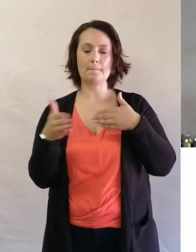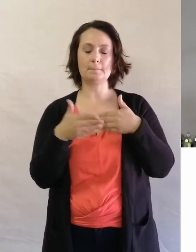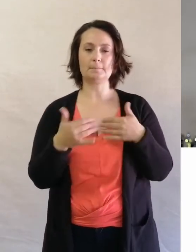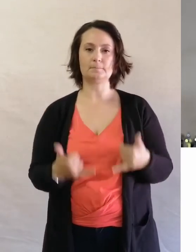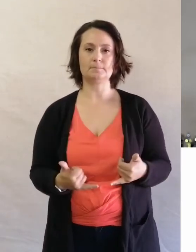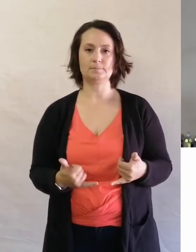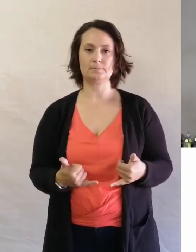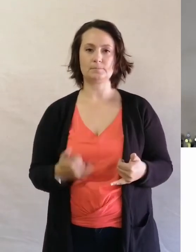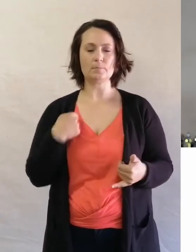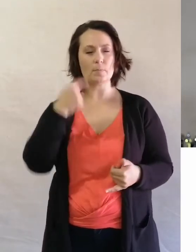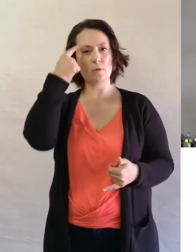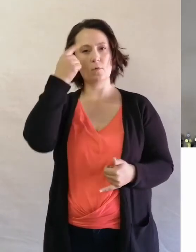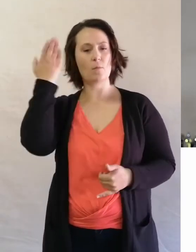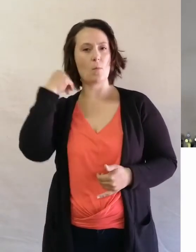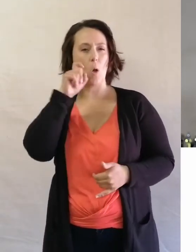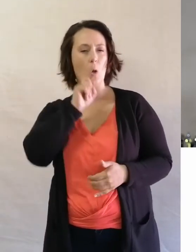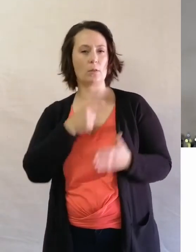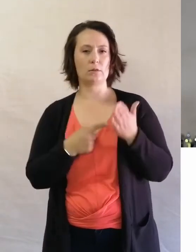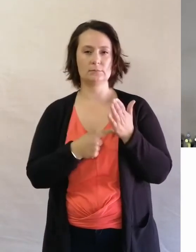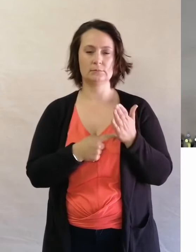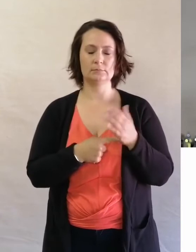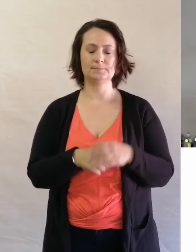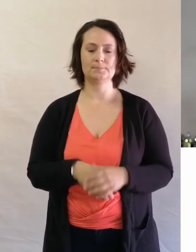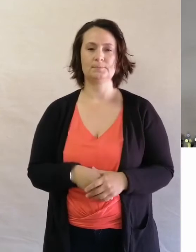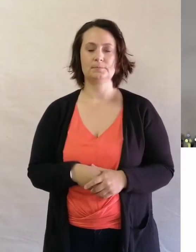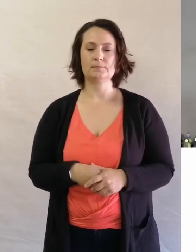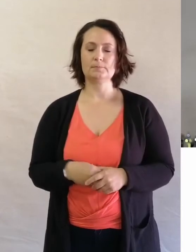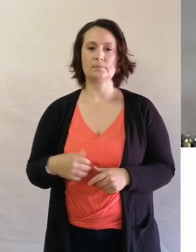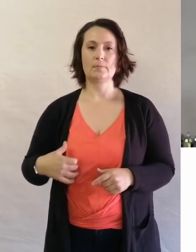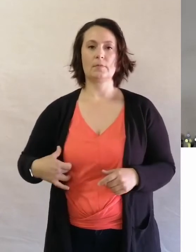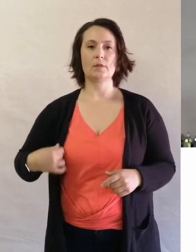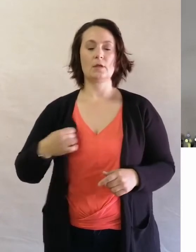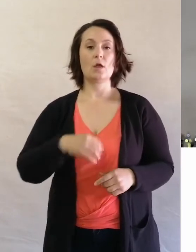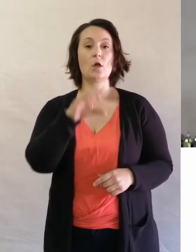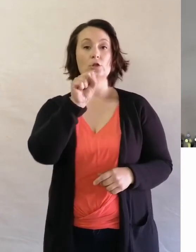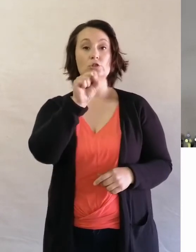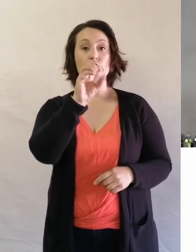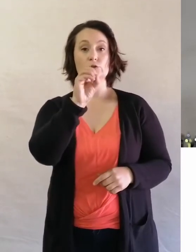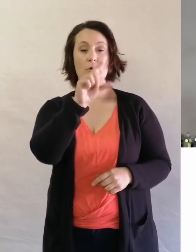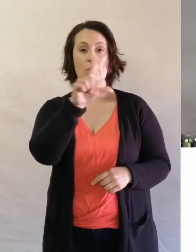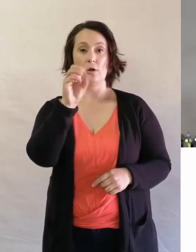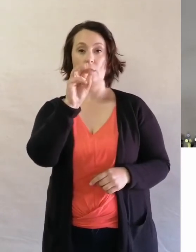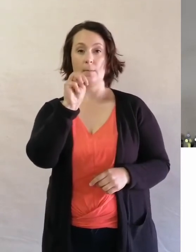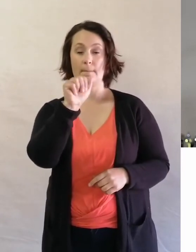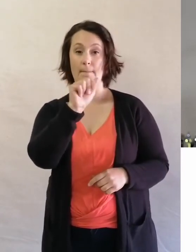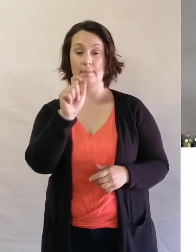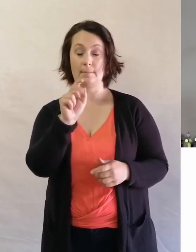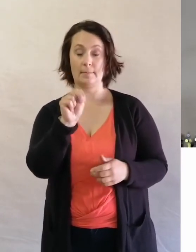a thought from the Old Testament. It's this incredible picture Solomon paints in Proverbs chapter 18. He